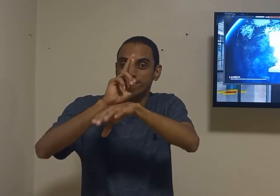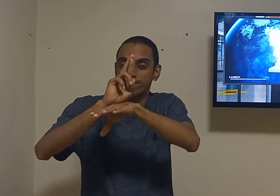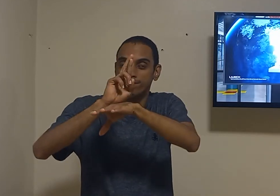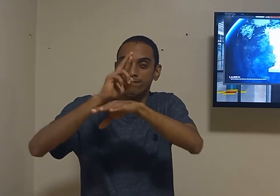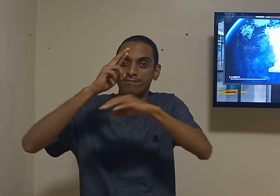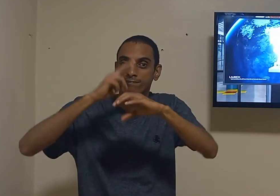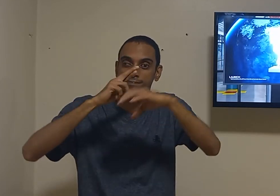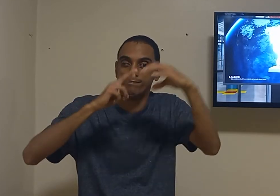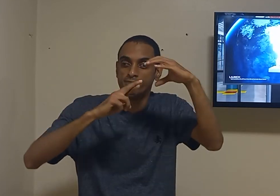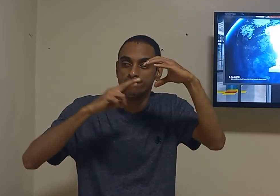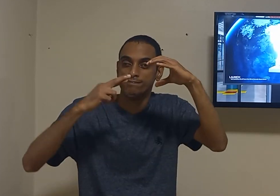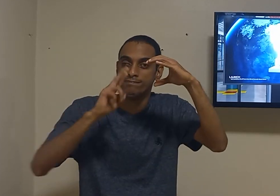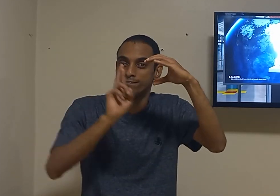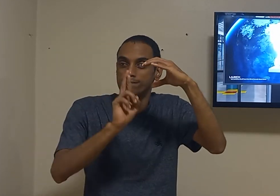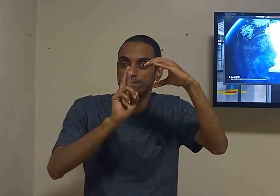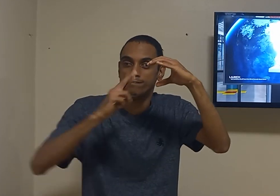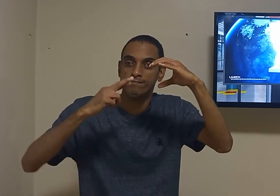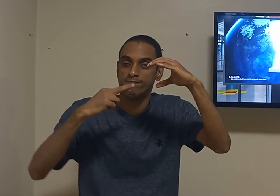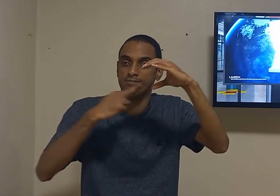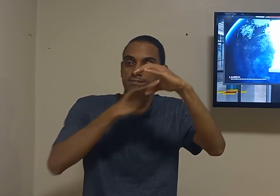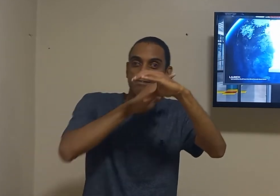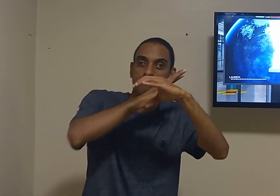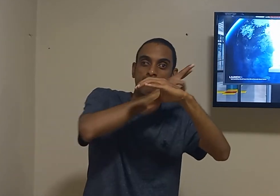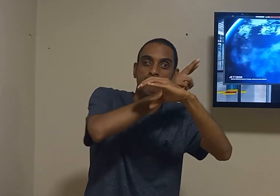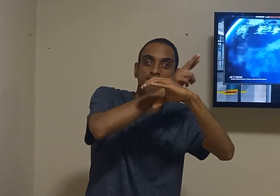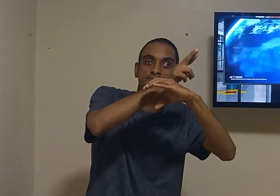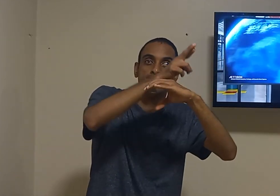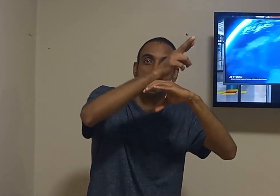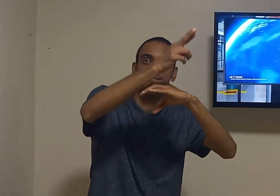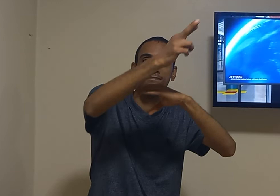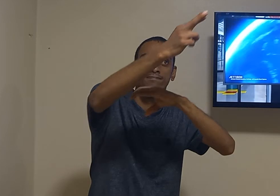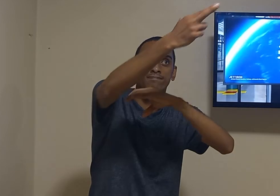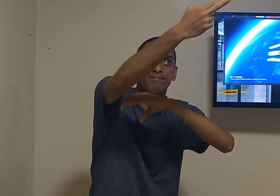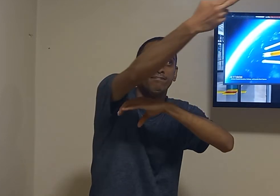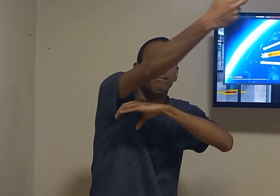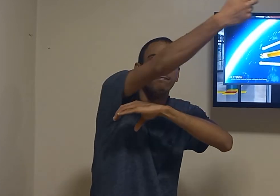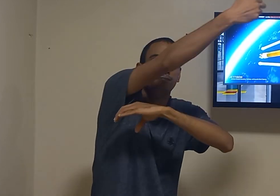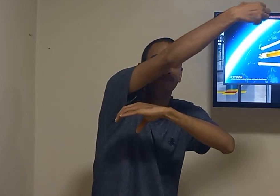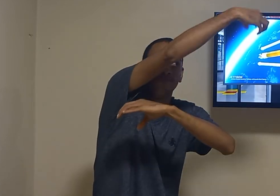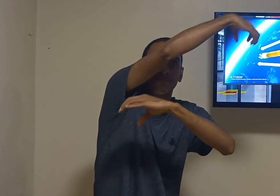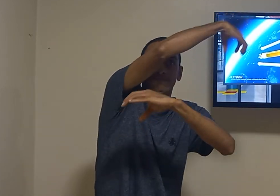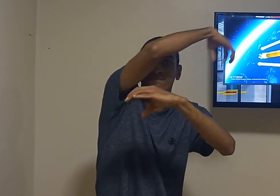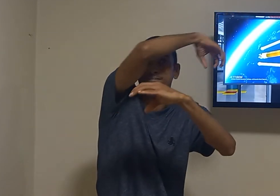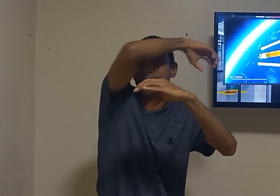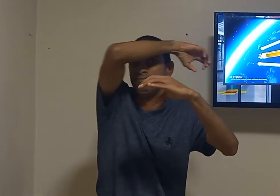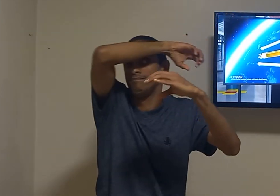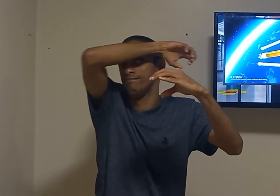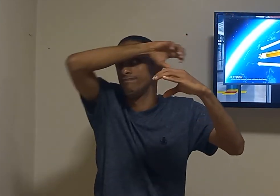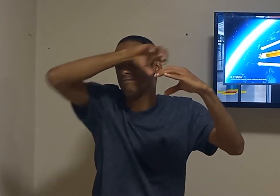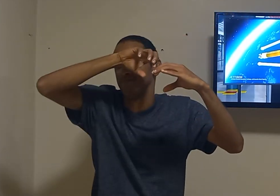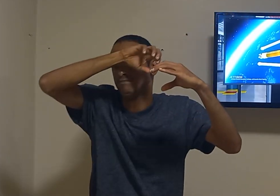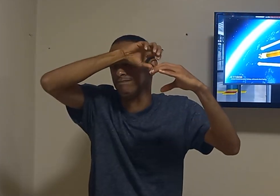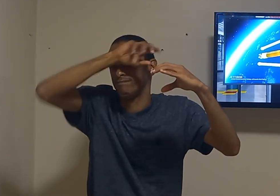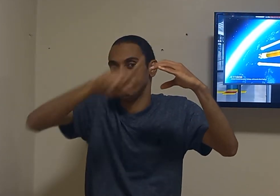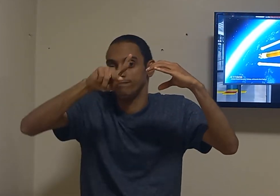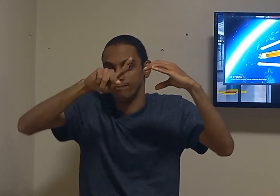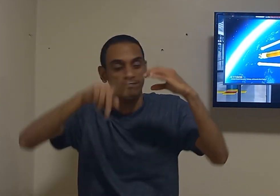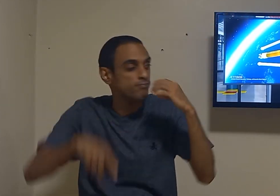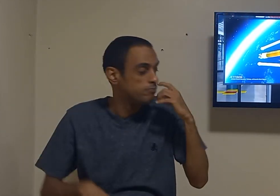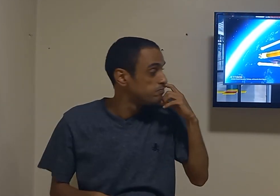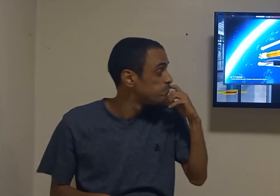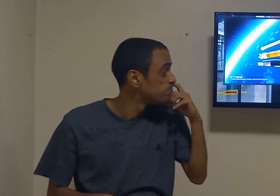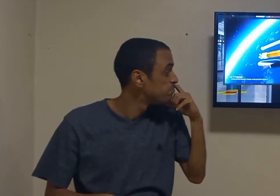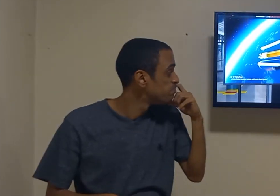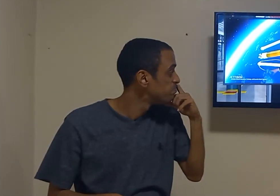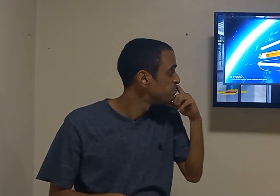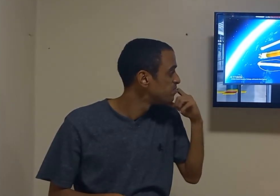2 solid rocket boosters sending SLS and Orion skyward. On the way uphill, a couple of jettison events, things coming off of the